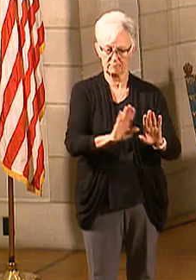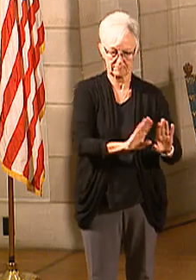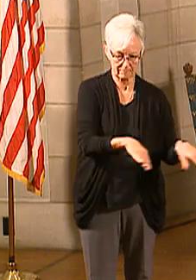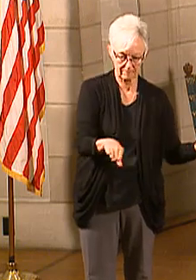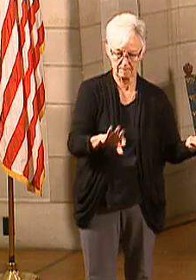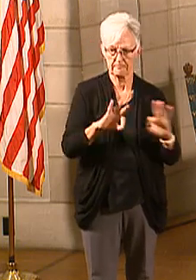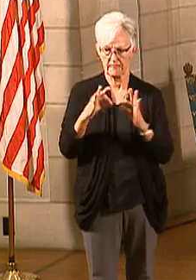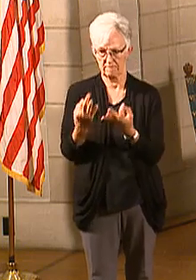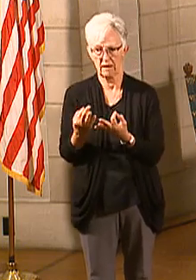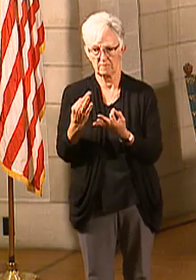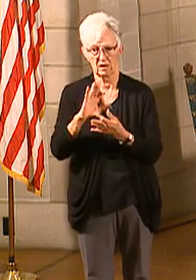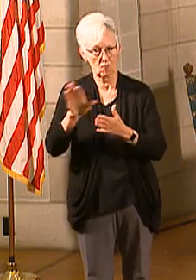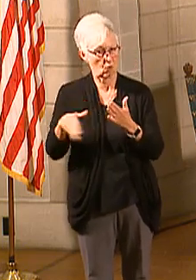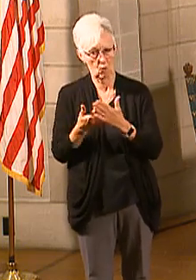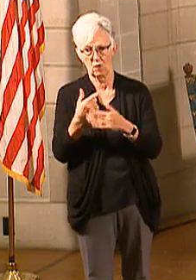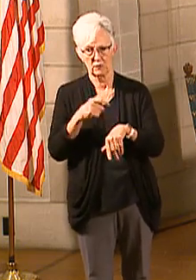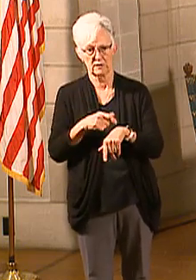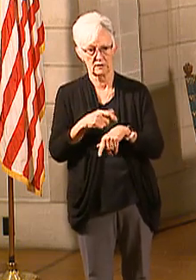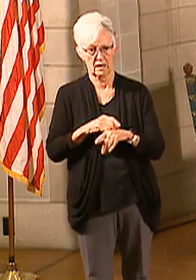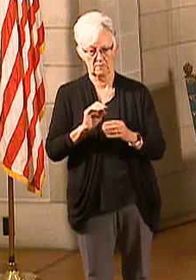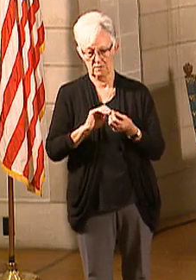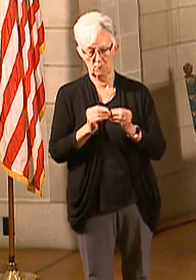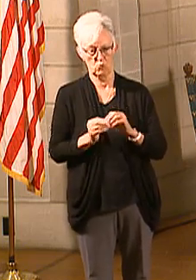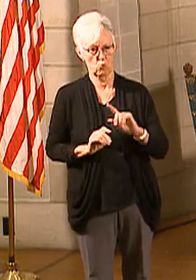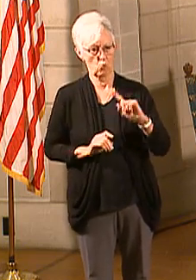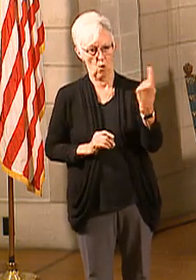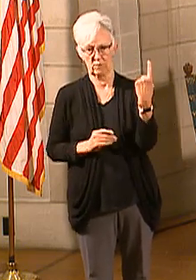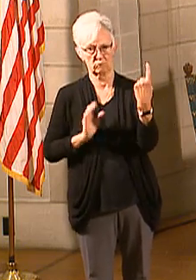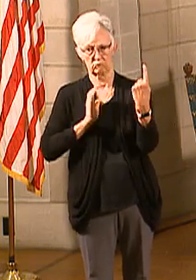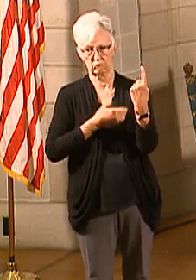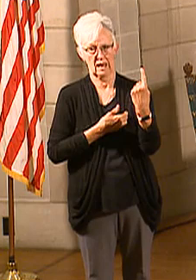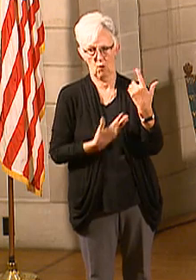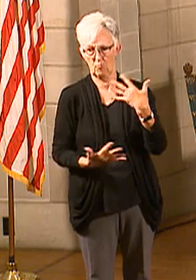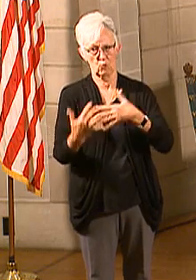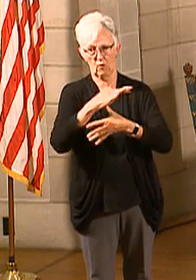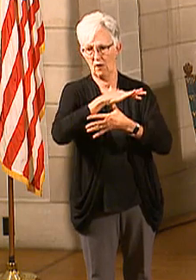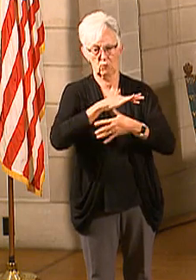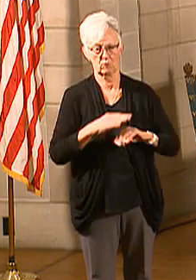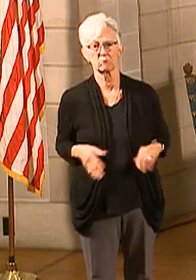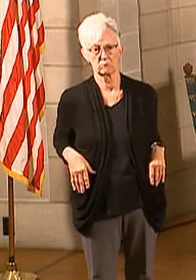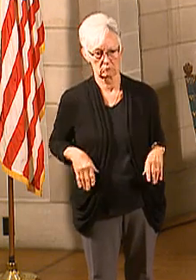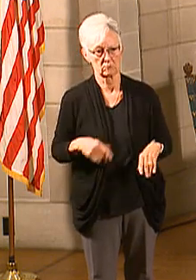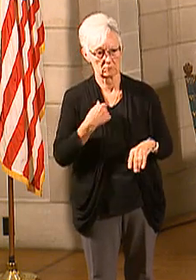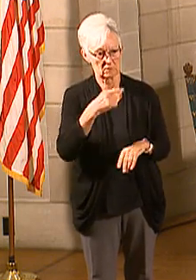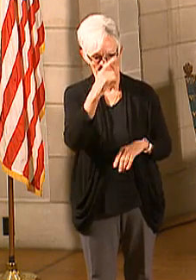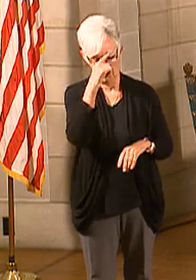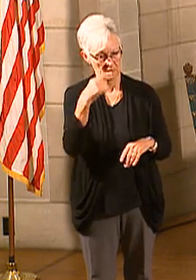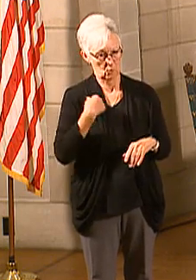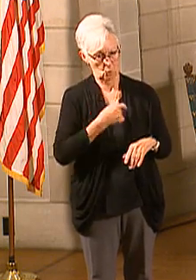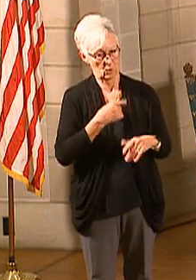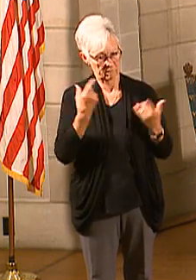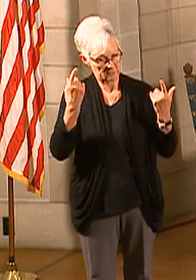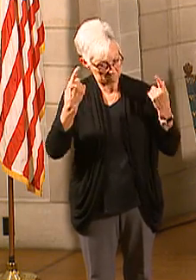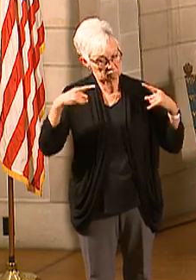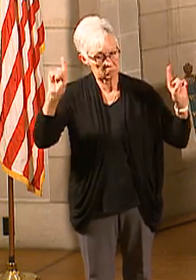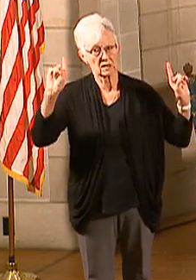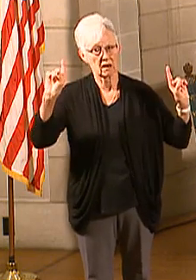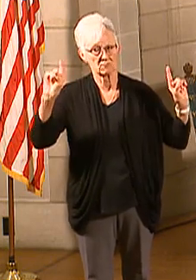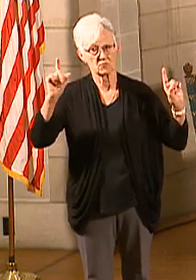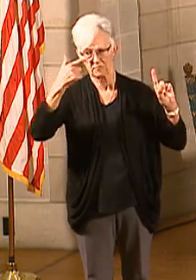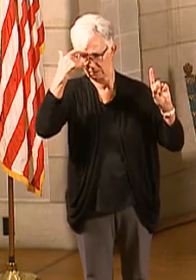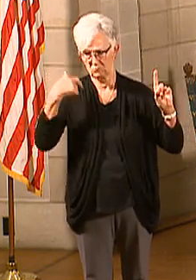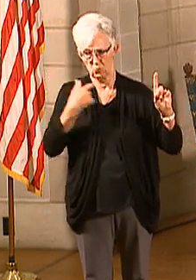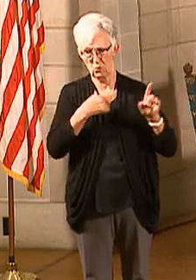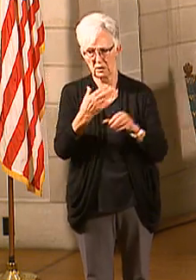board at all times, so as our priority. So I feel like it's been a great success. That's the feedback we've received, but certainly we're